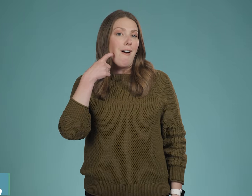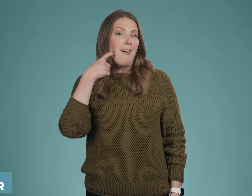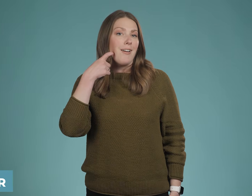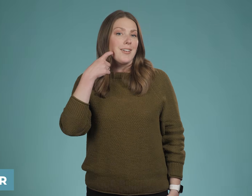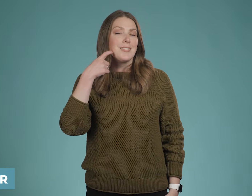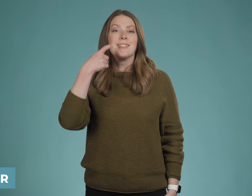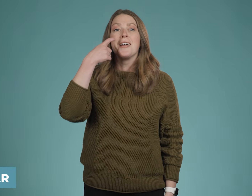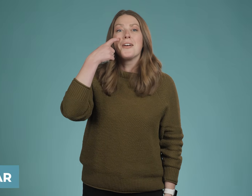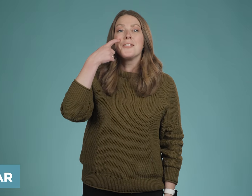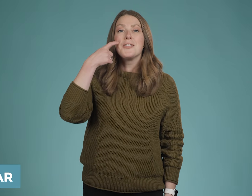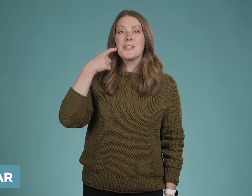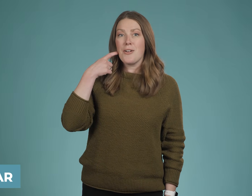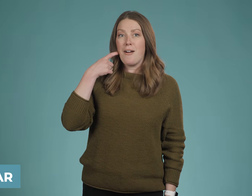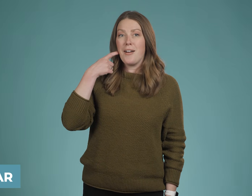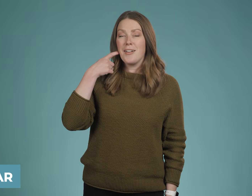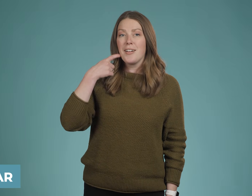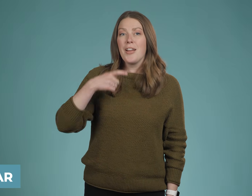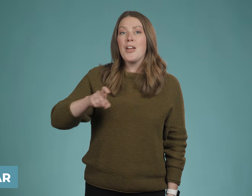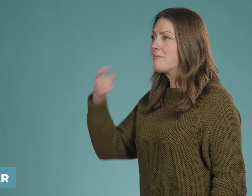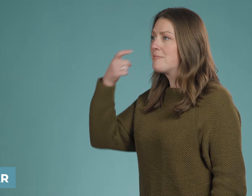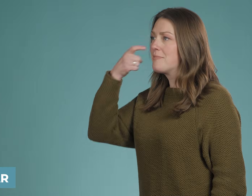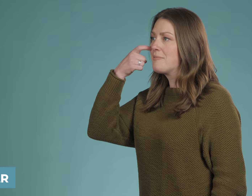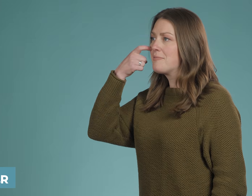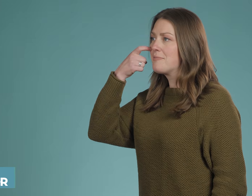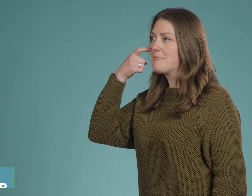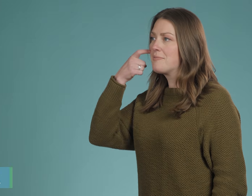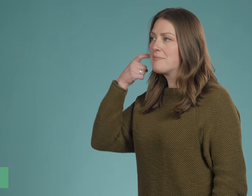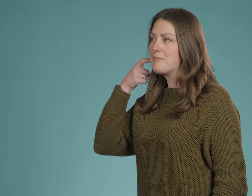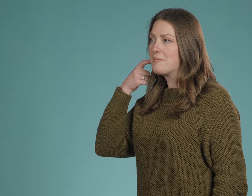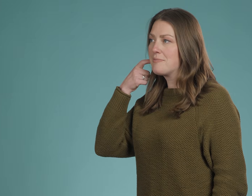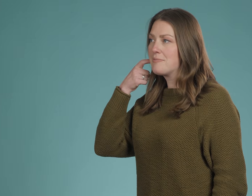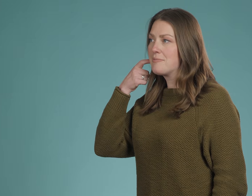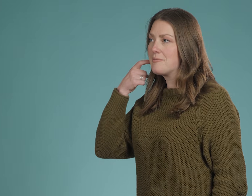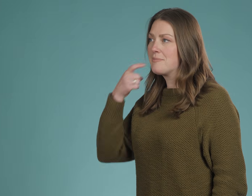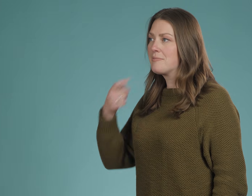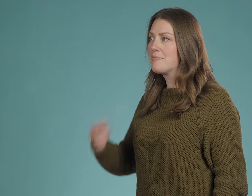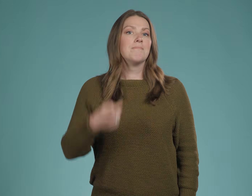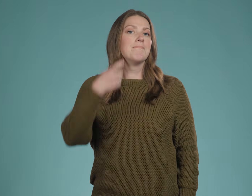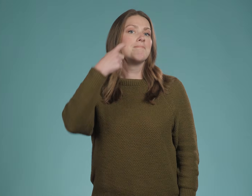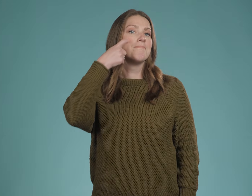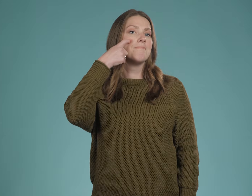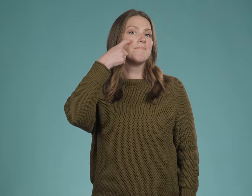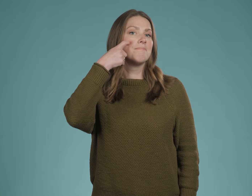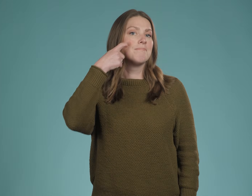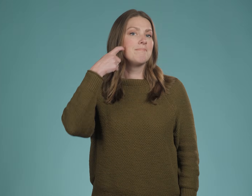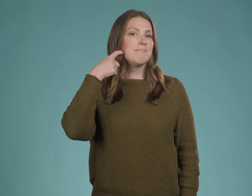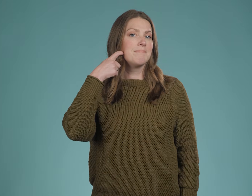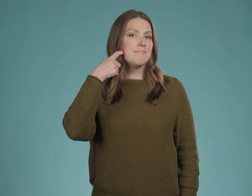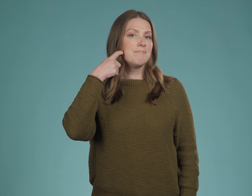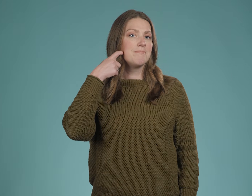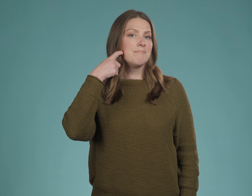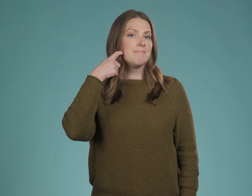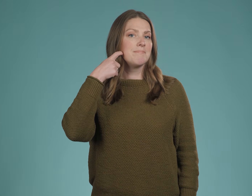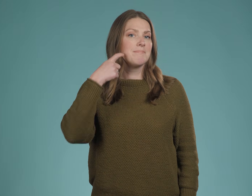Scar. Scar. You have your index finger pointing to the area where you have the scar